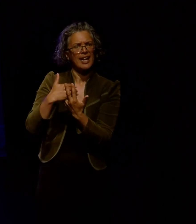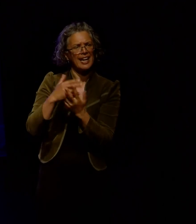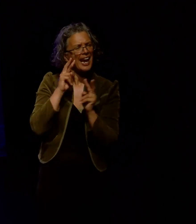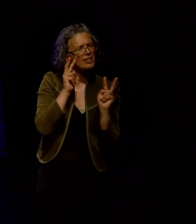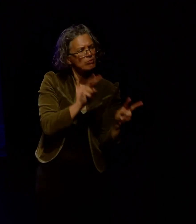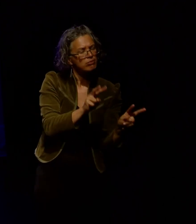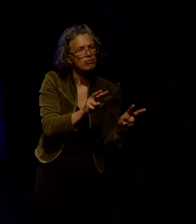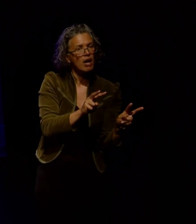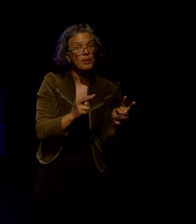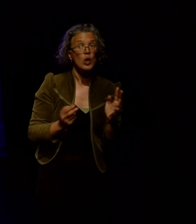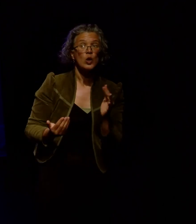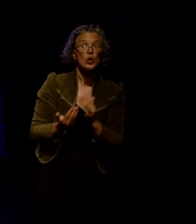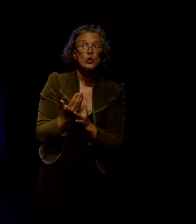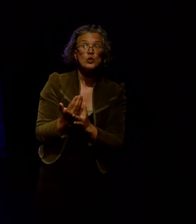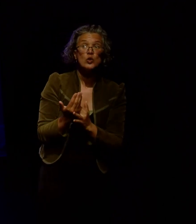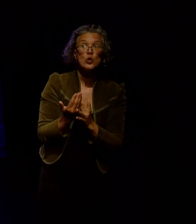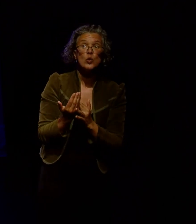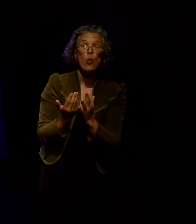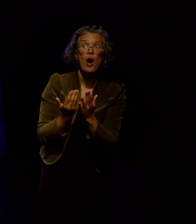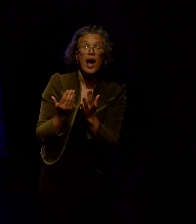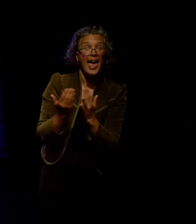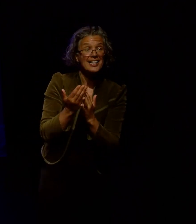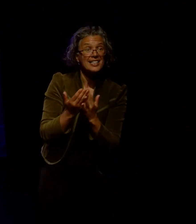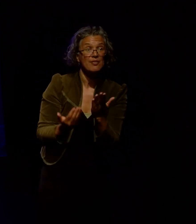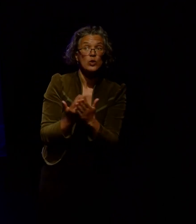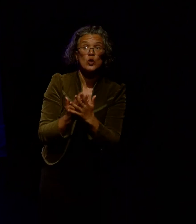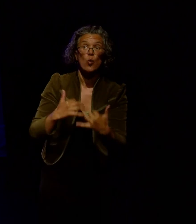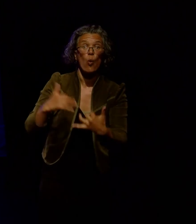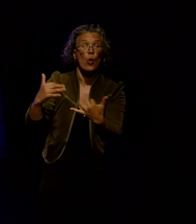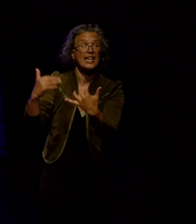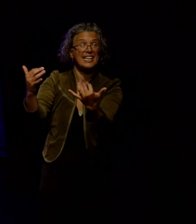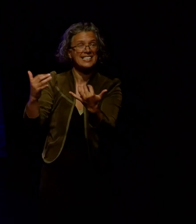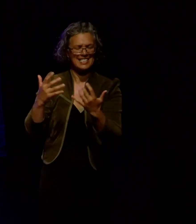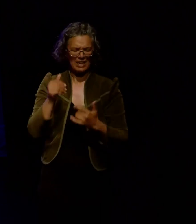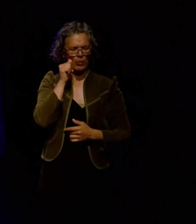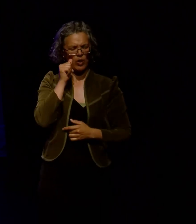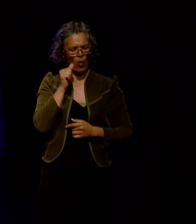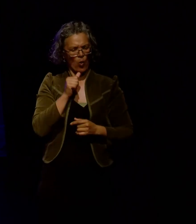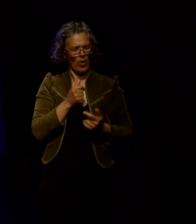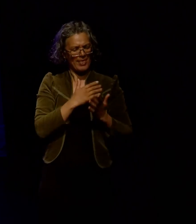reach new audiences, we ensure their original storytelling DNA survives.